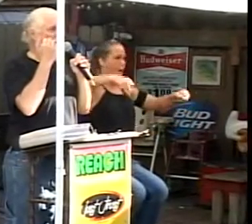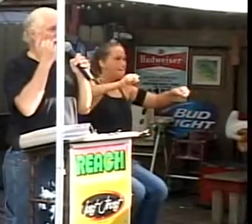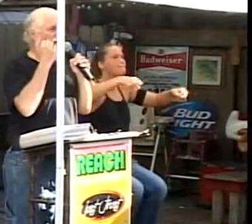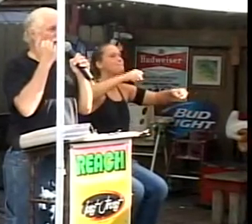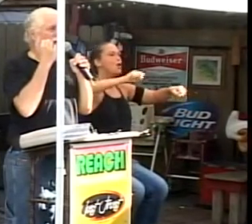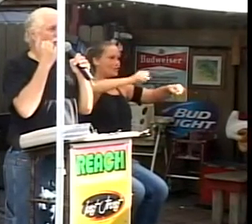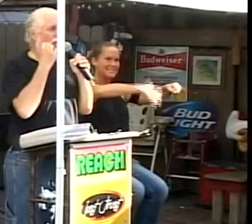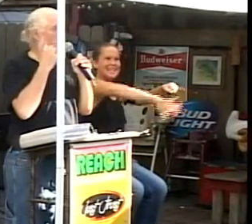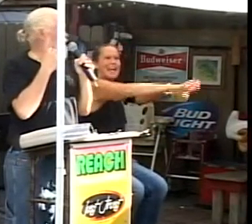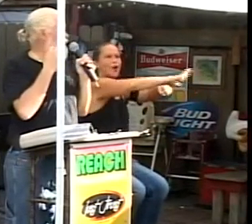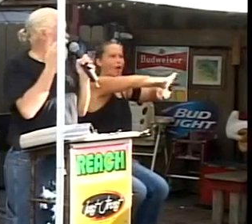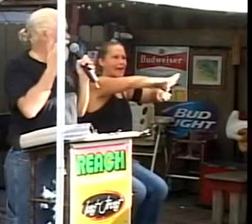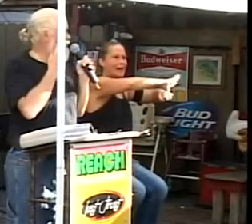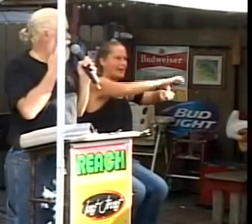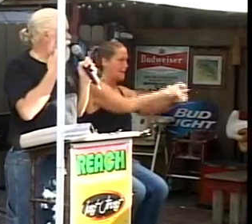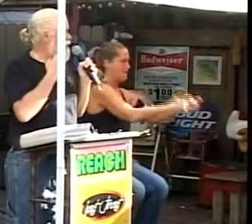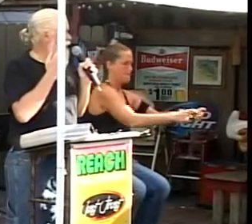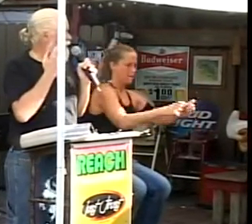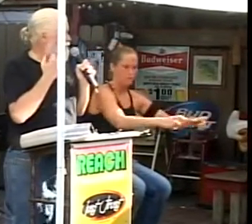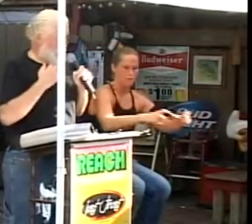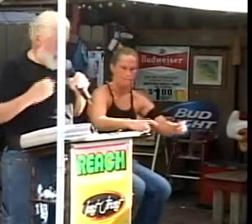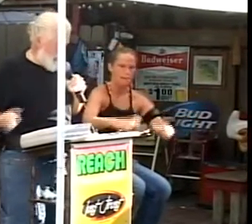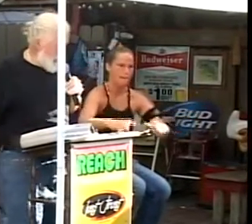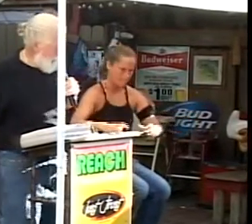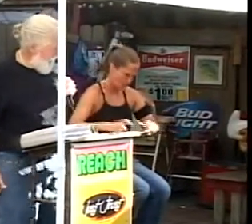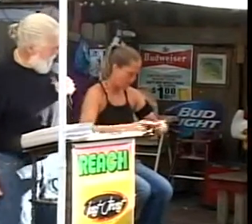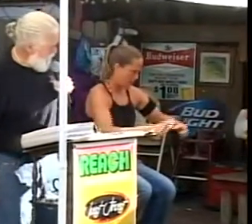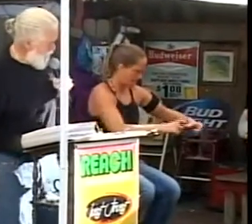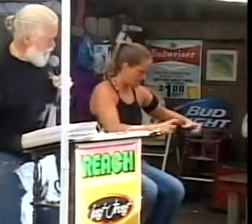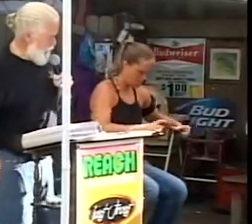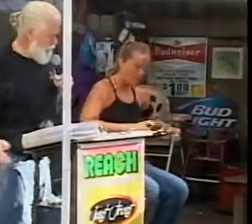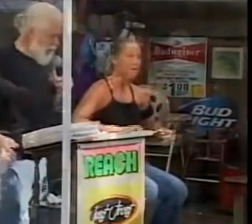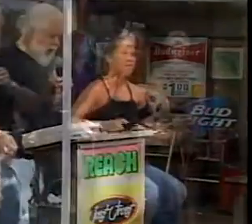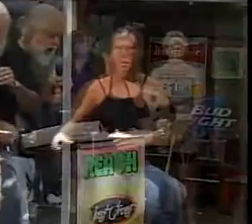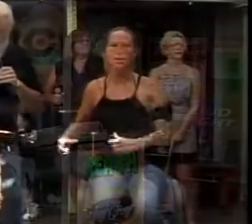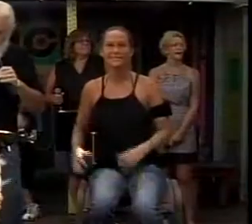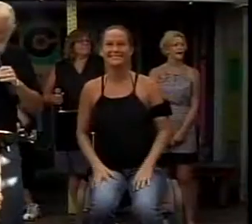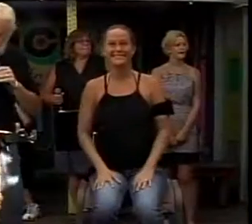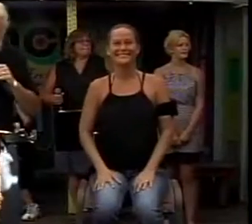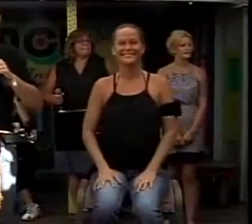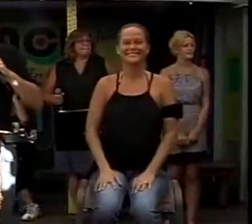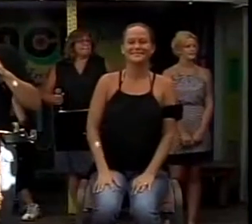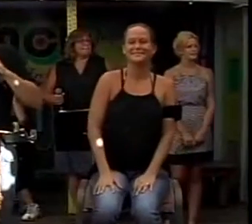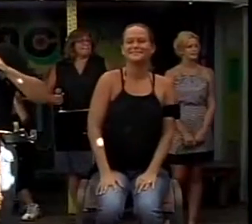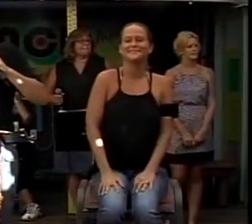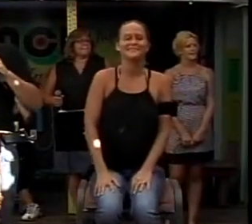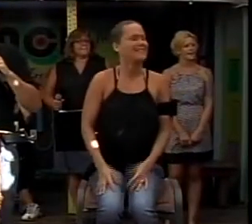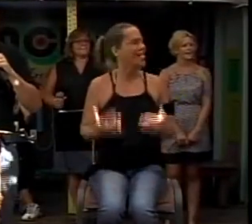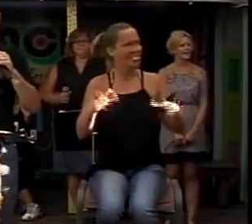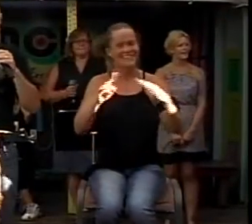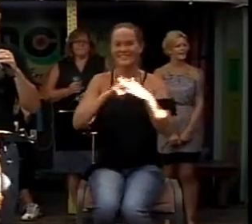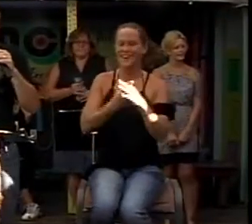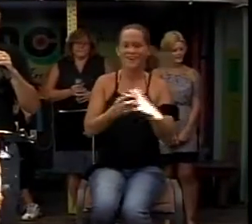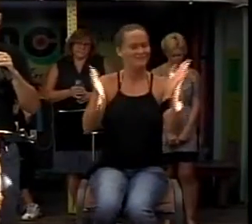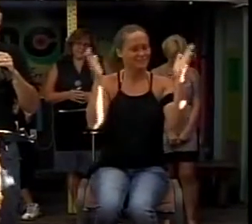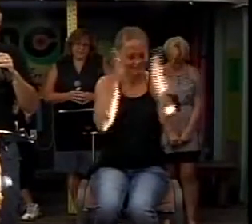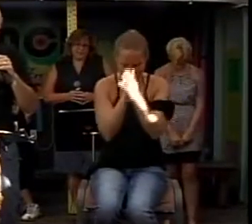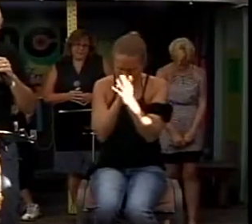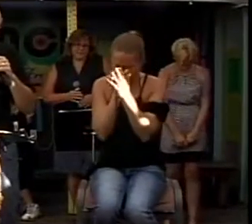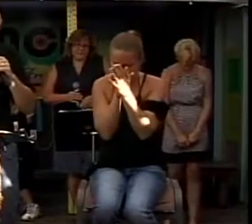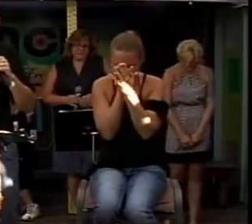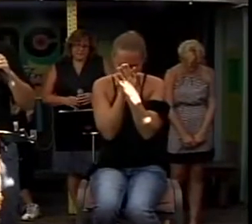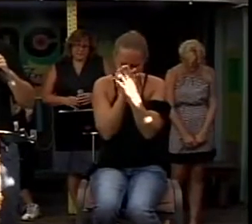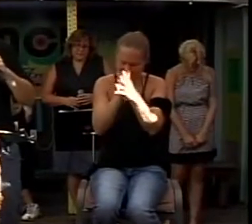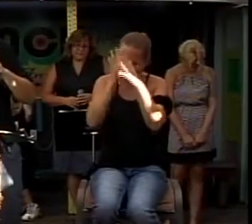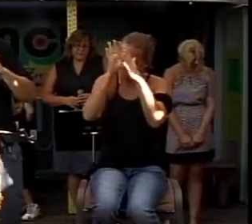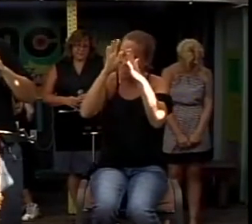covering the rest of the parking lot with whatever she has to do, whether it's asphalt or whatever. Let's get into this. Father,